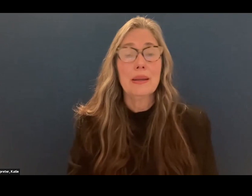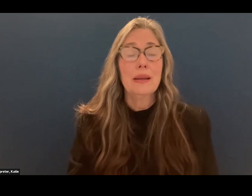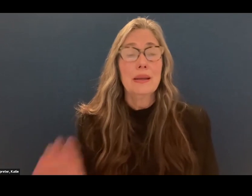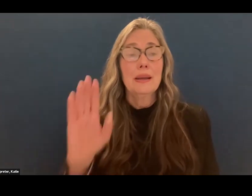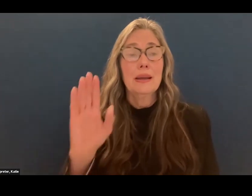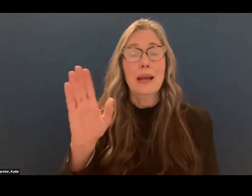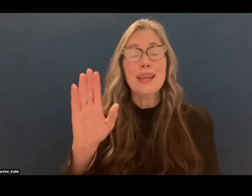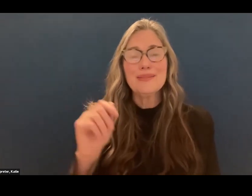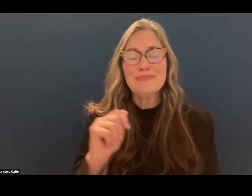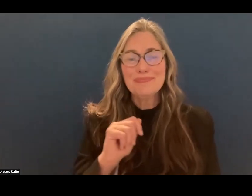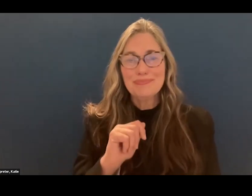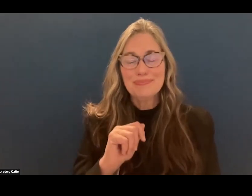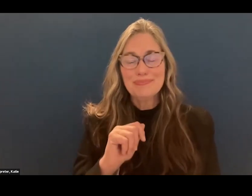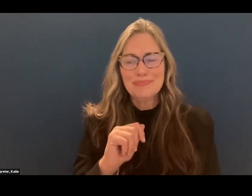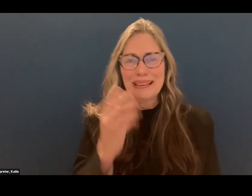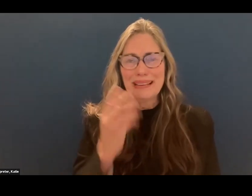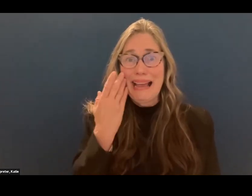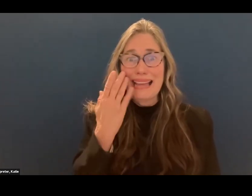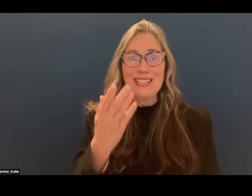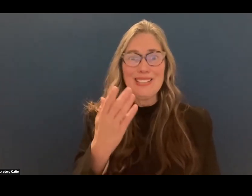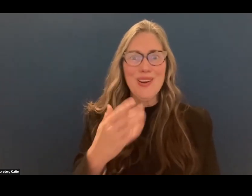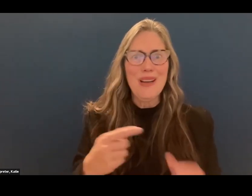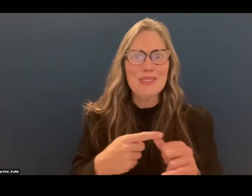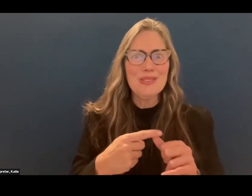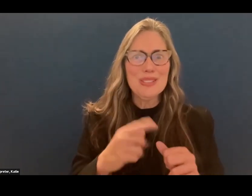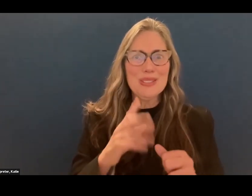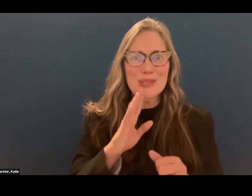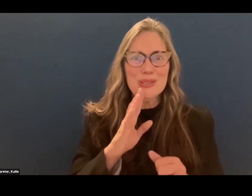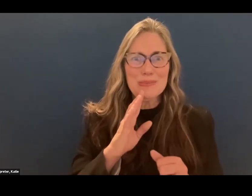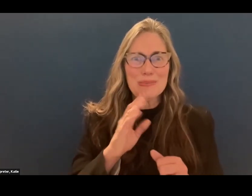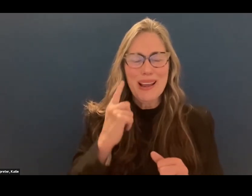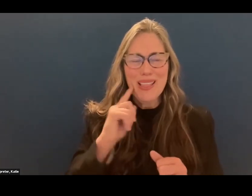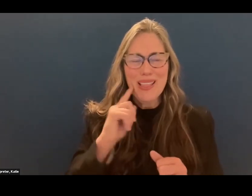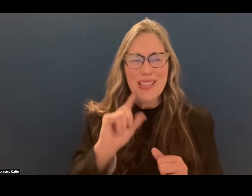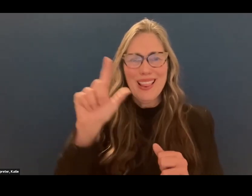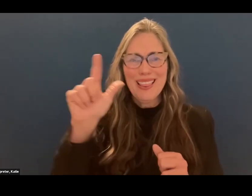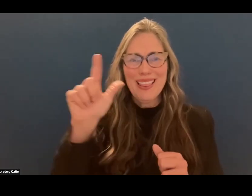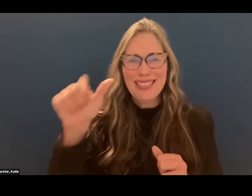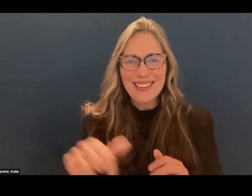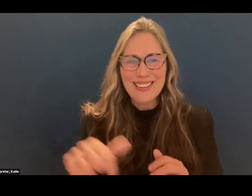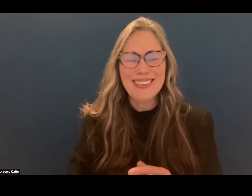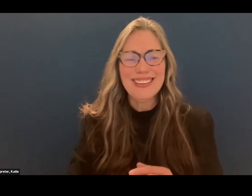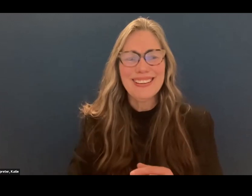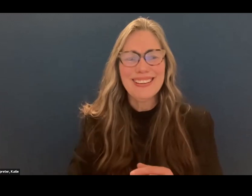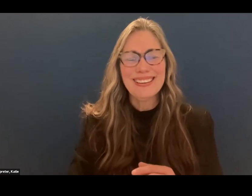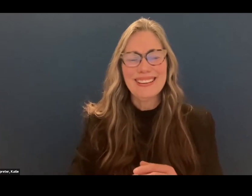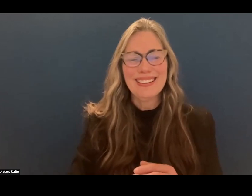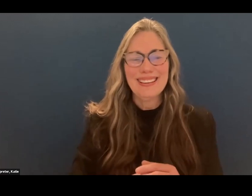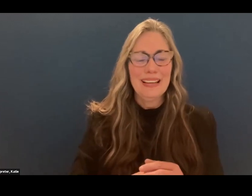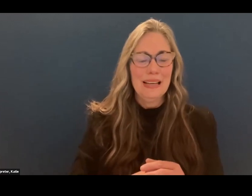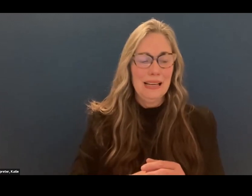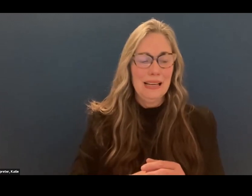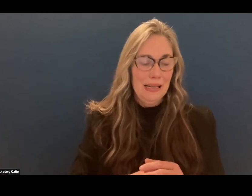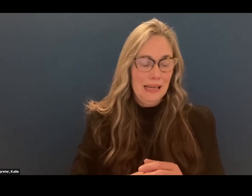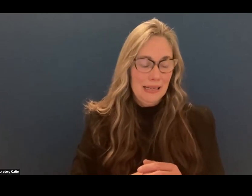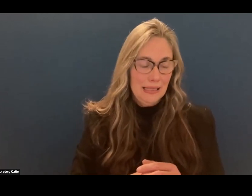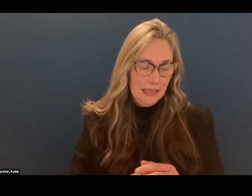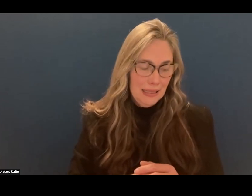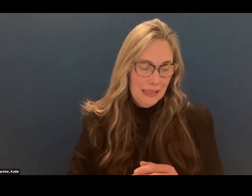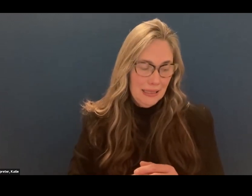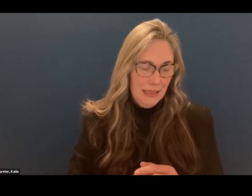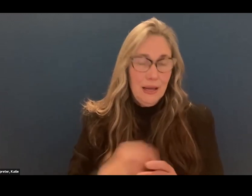Hi. I didn't know I was going to speak this early. I thought I was going to speak later after, I think it was comment